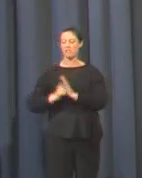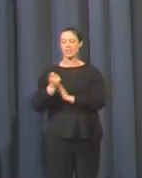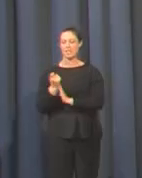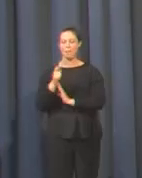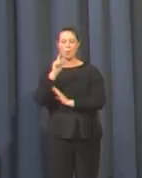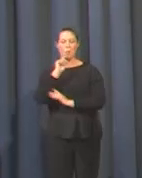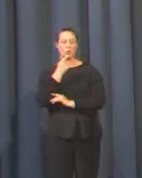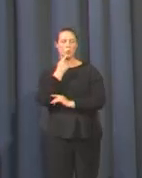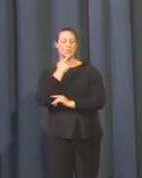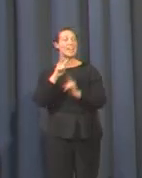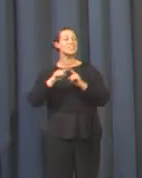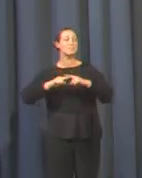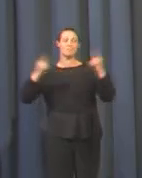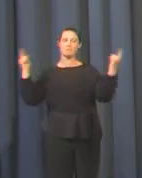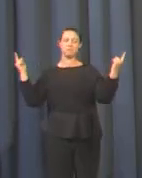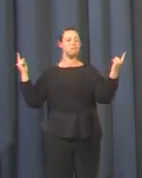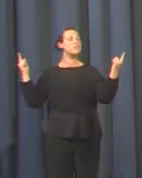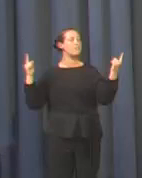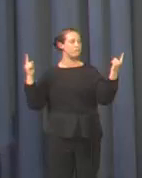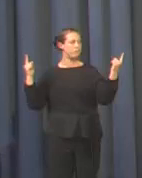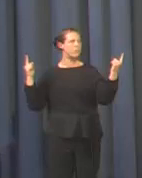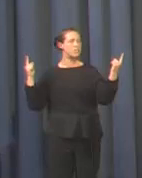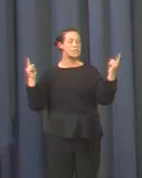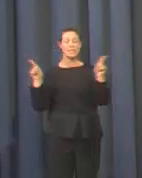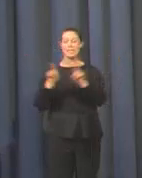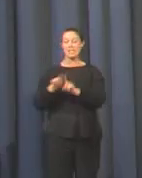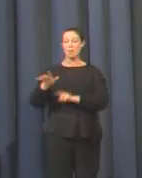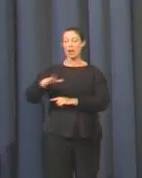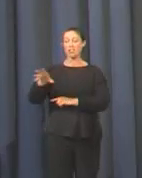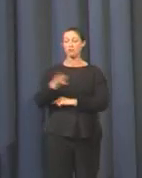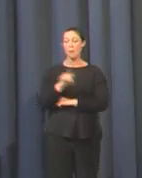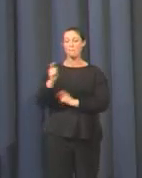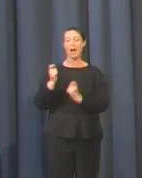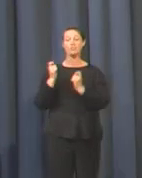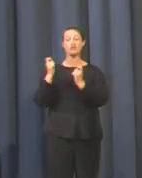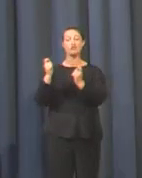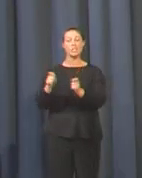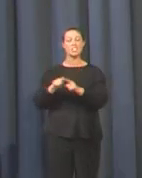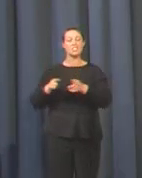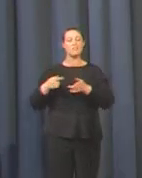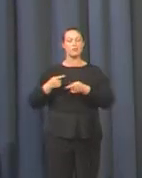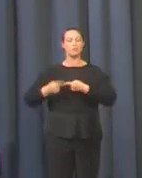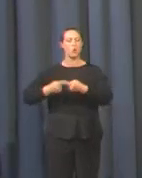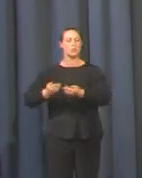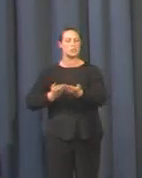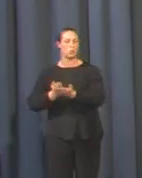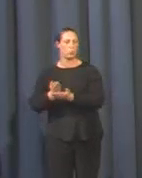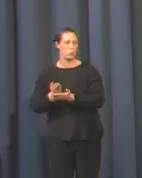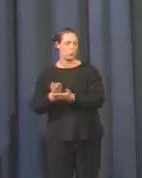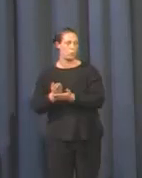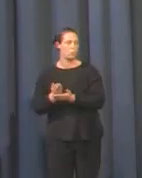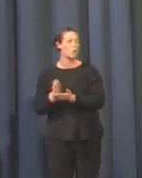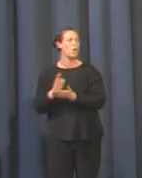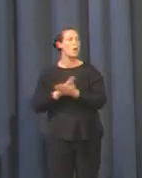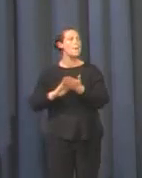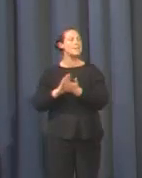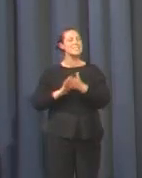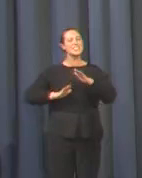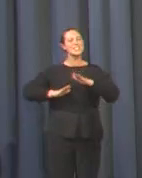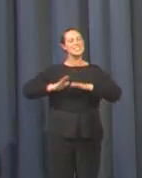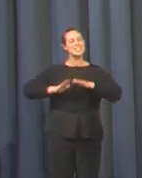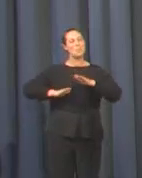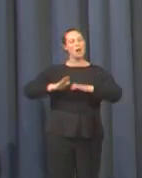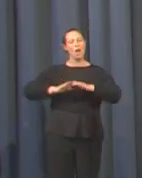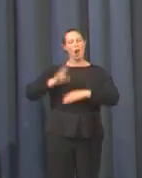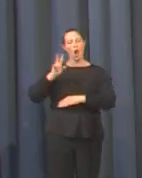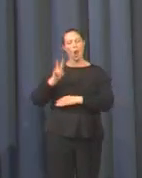tasting water from the same source, but just treated through a different process. So that would result in a really similar aesthetic